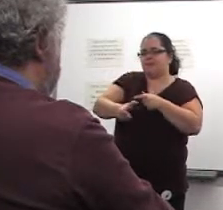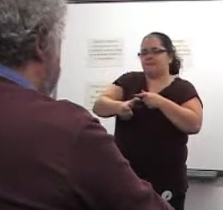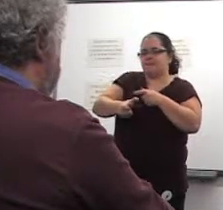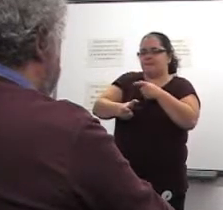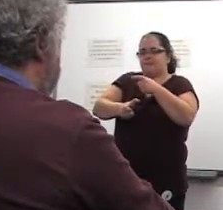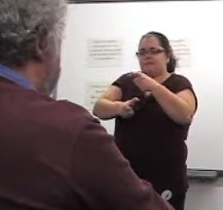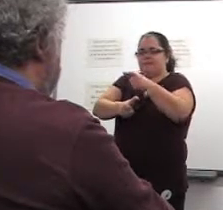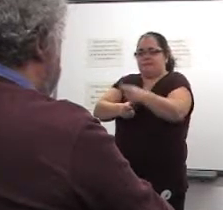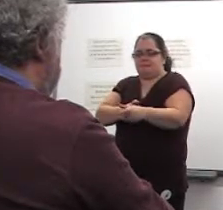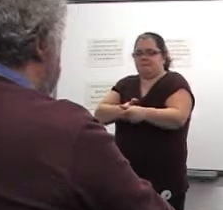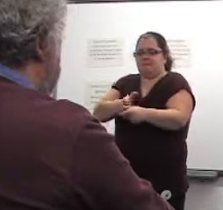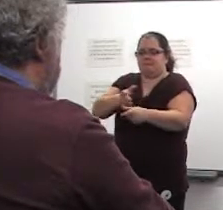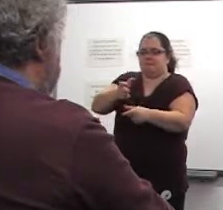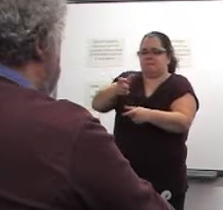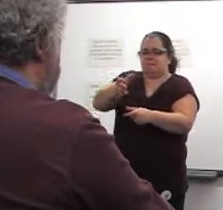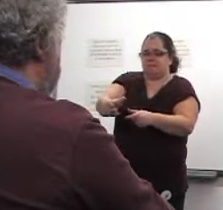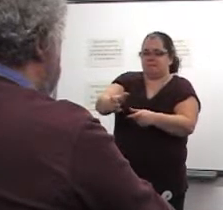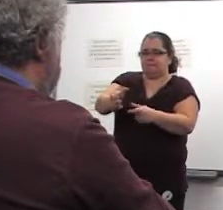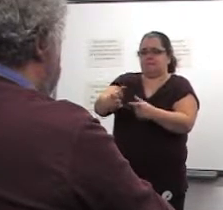unknown path.